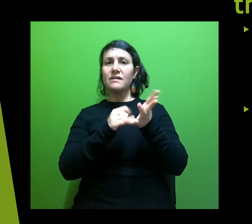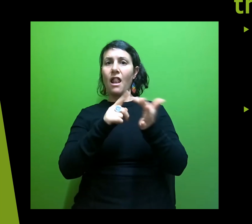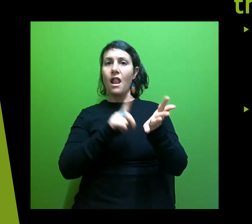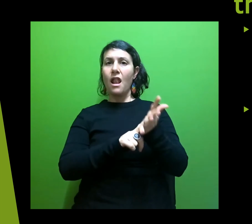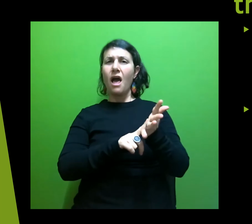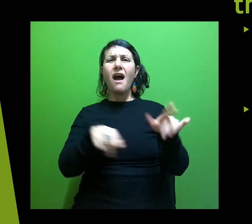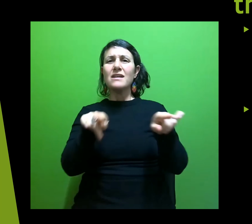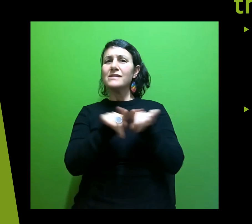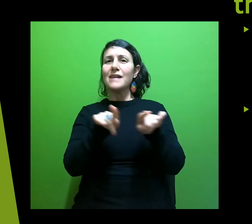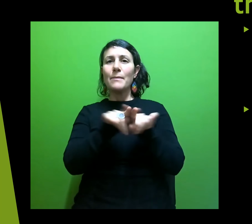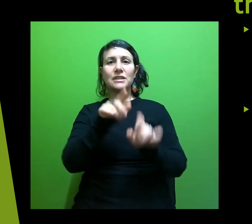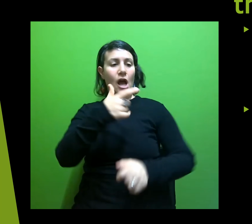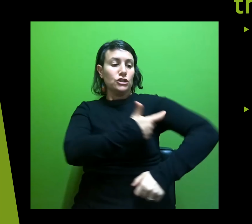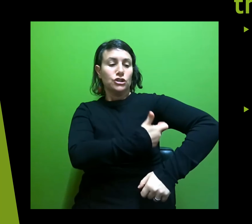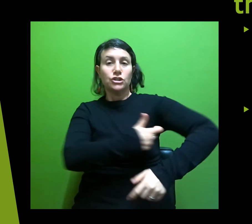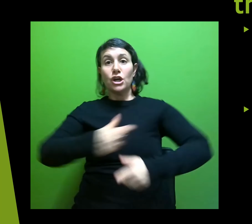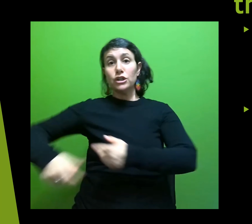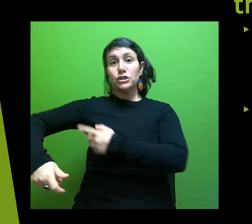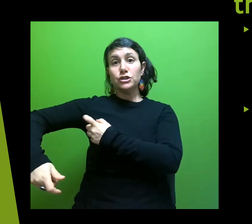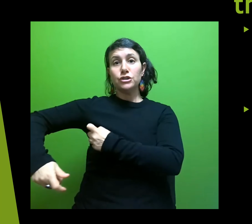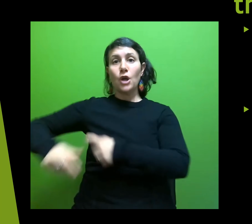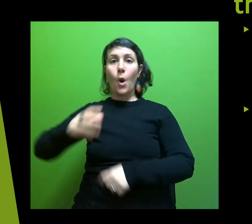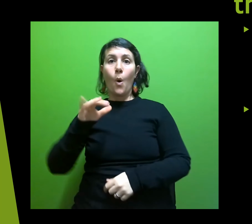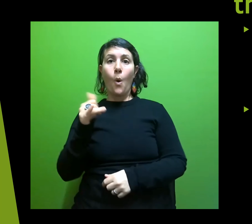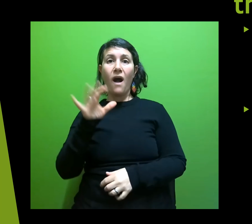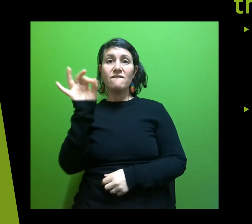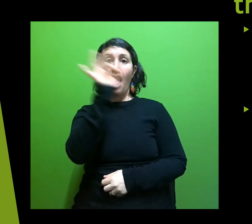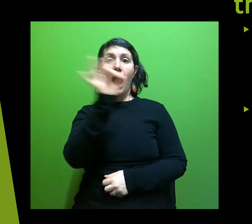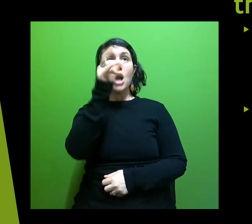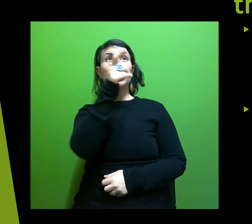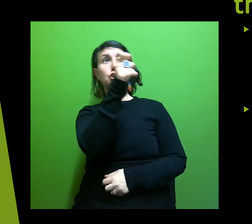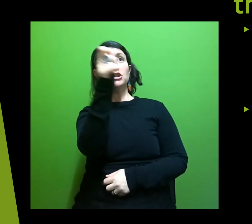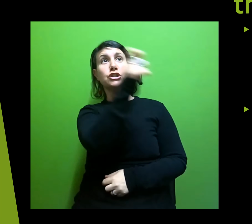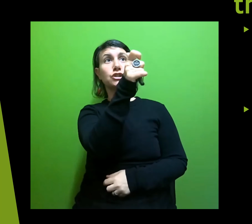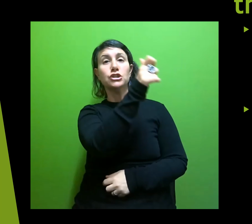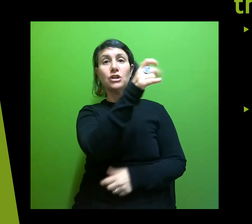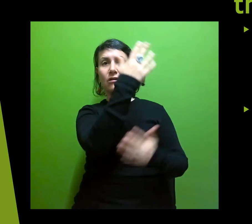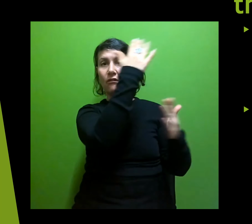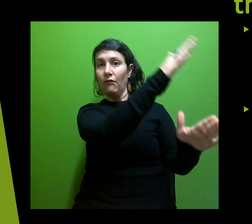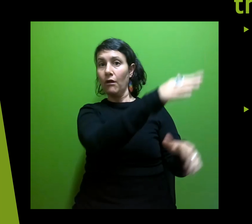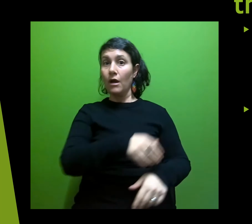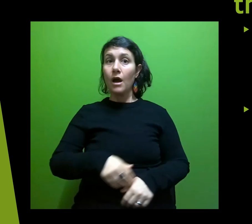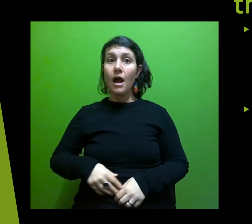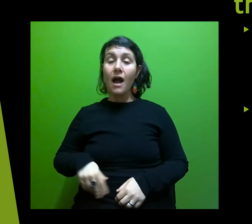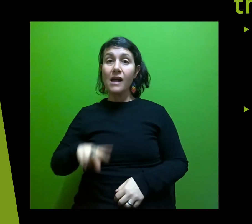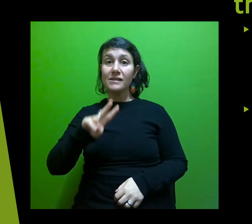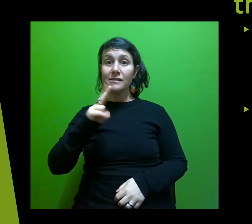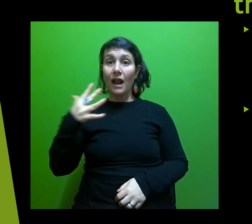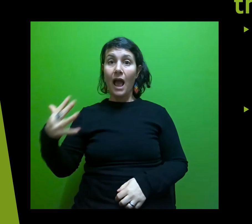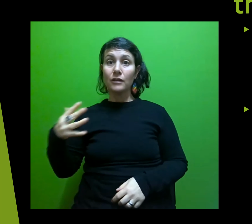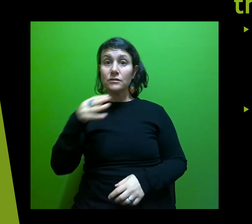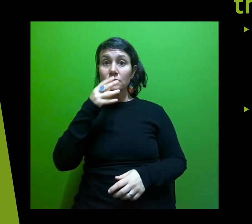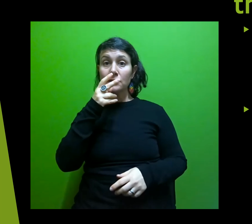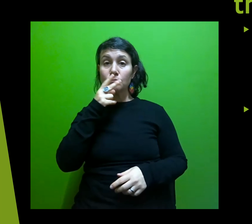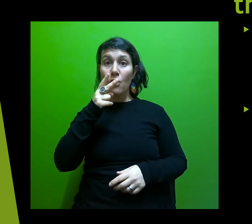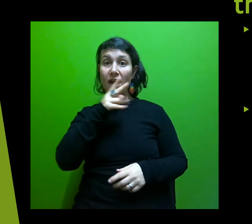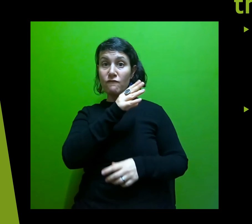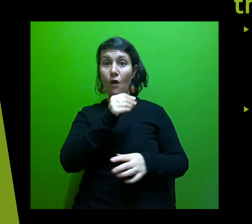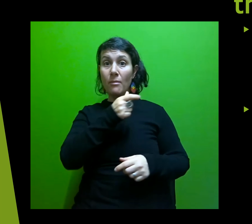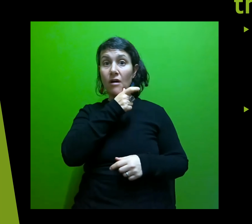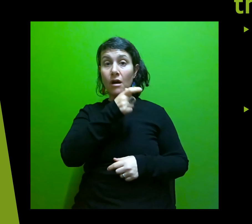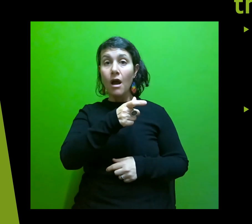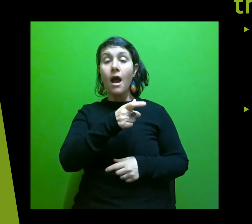deodorant or a fly spray, kind of like that. Secondhand smoking from the e-cigarette means that you're being